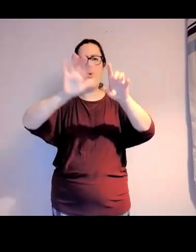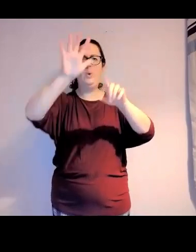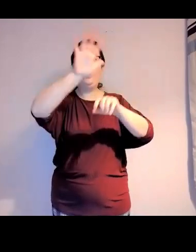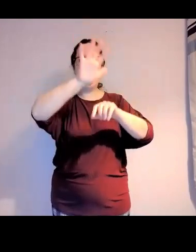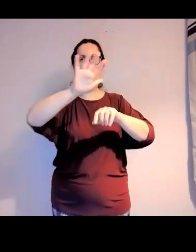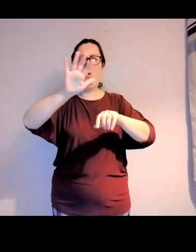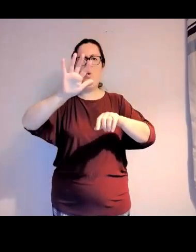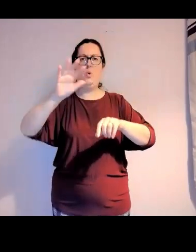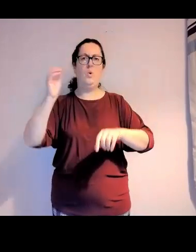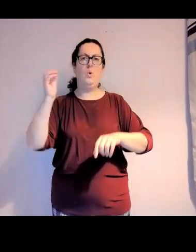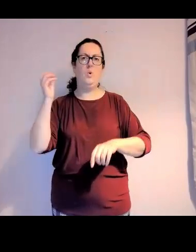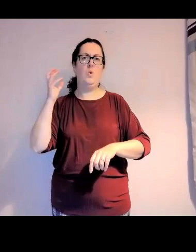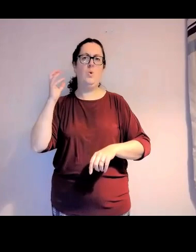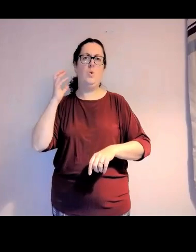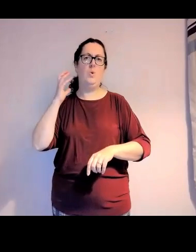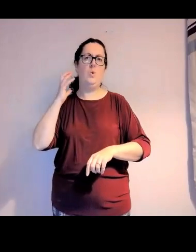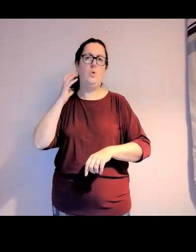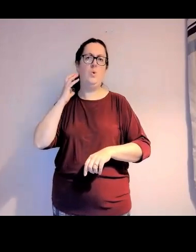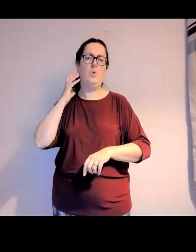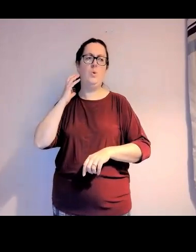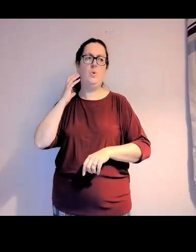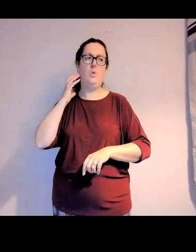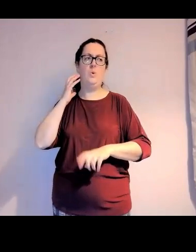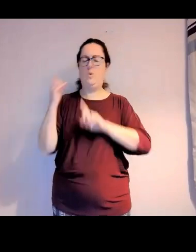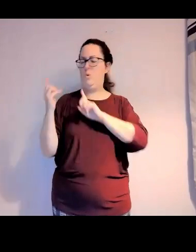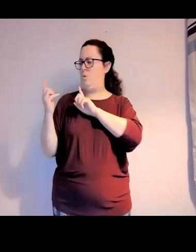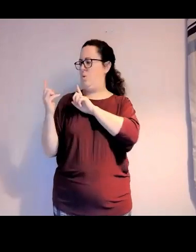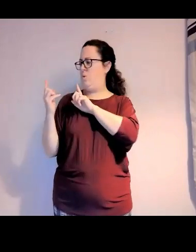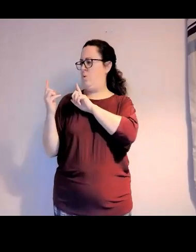at your neck. Close, like you knew